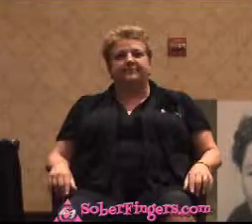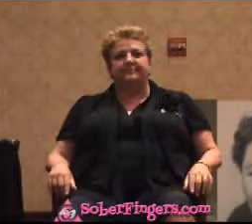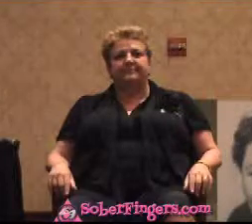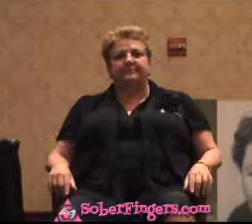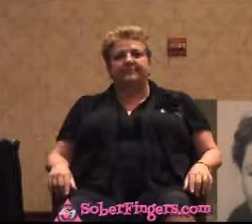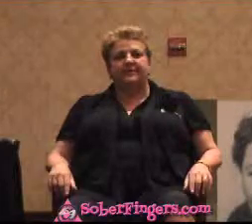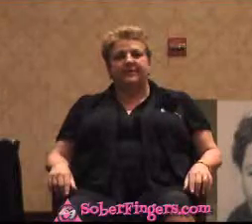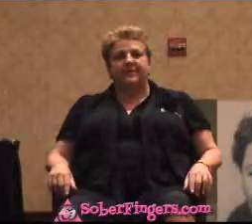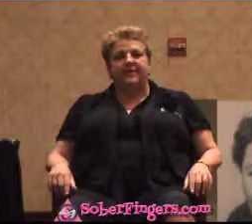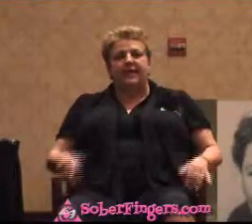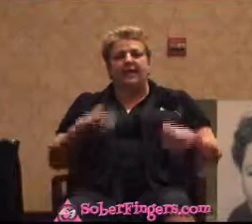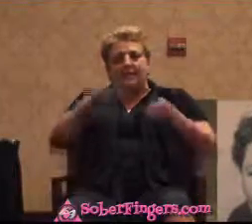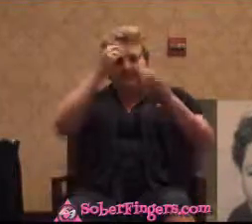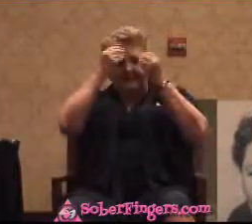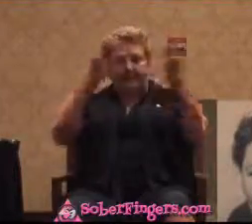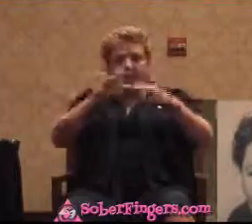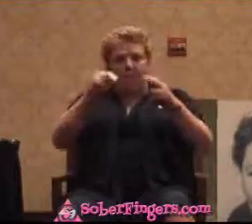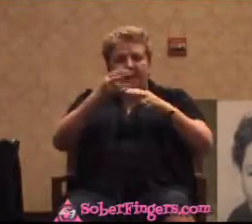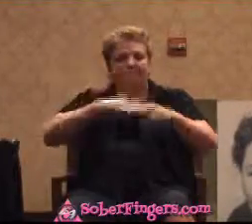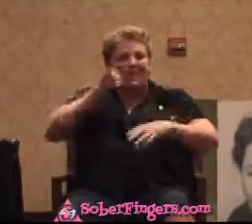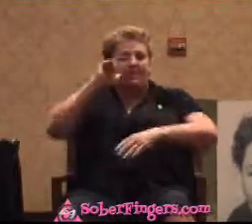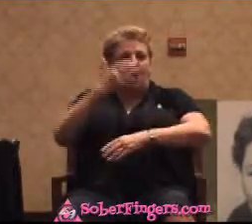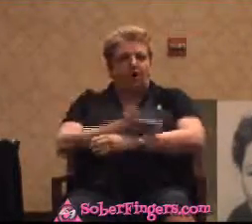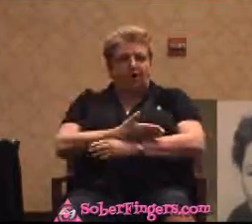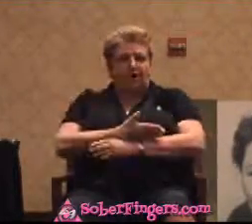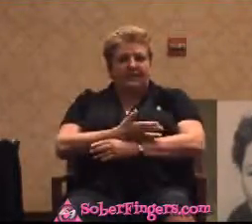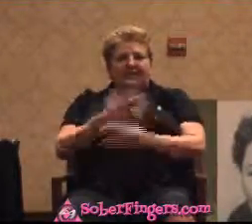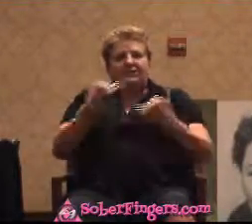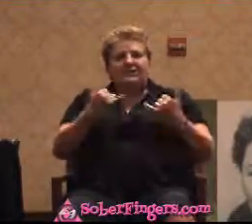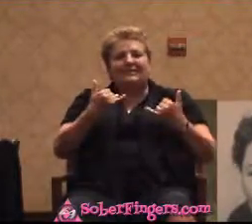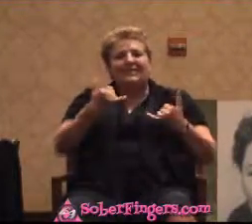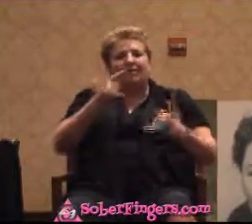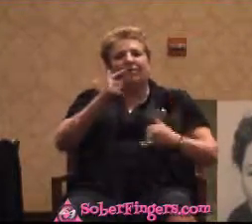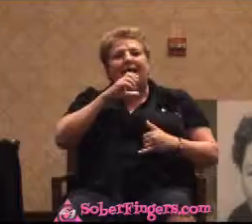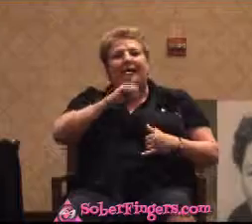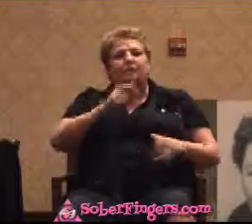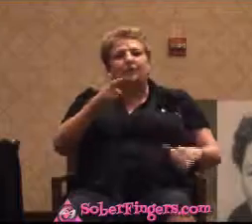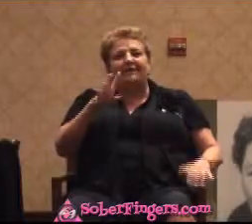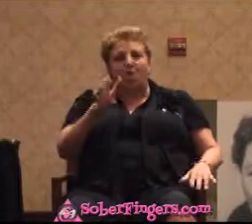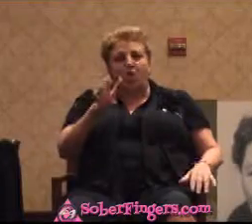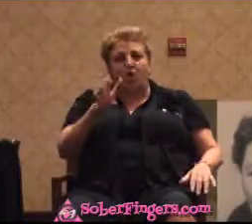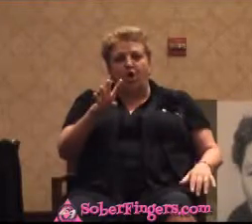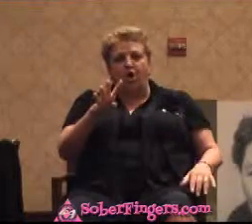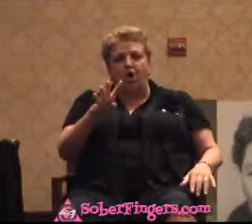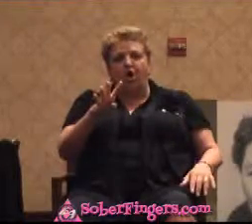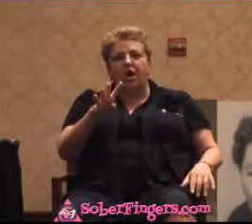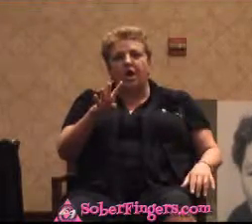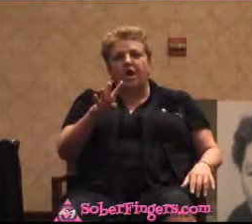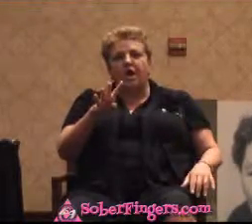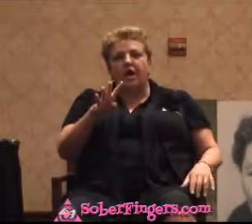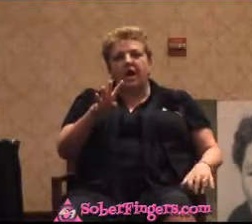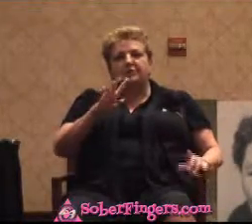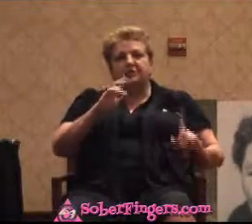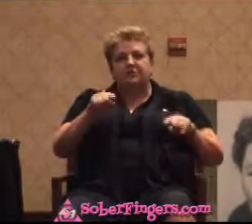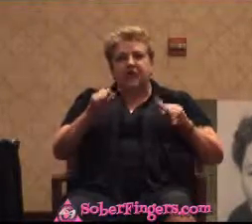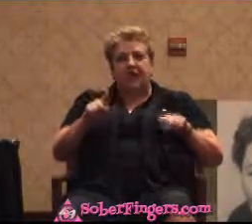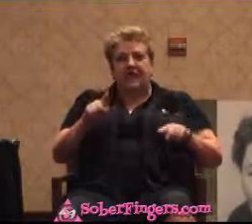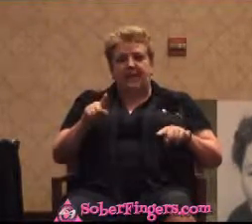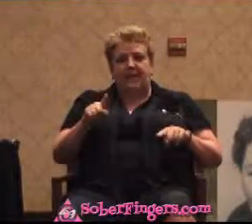Let me tell you about my daughter. My daughter is now 24 years old, and she is attending Louisiana